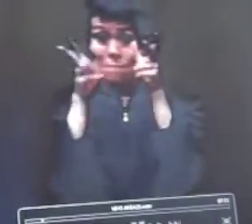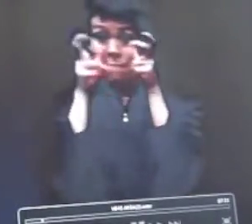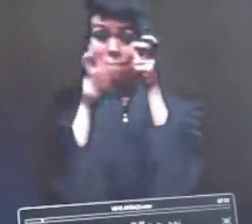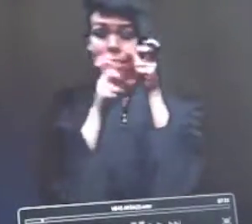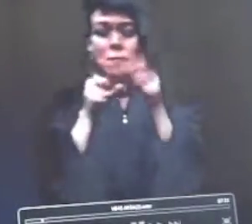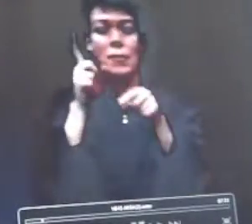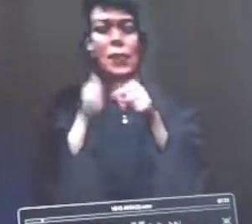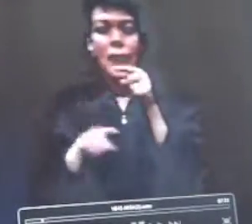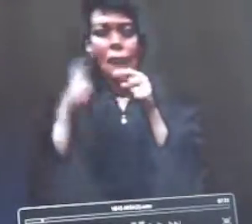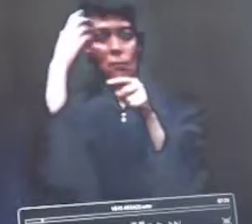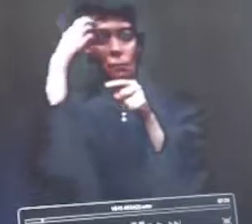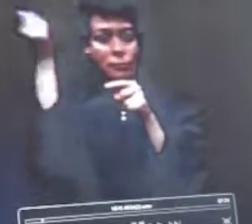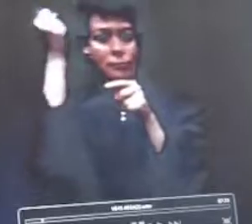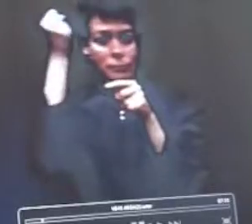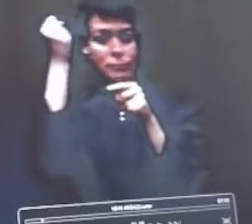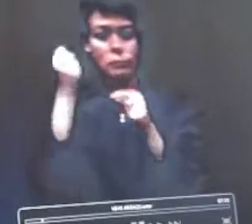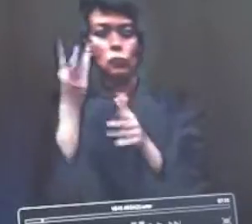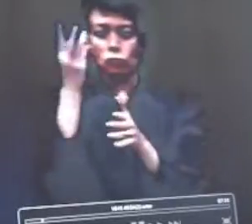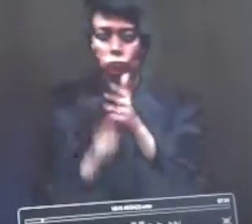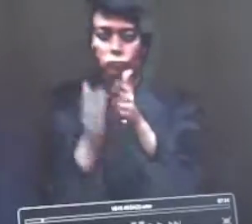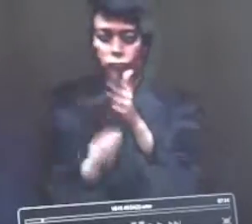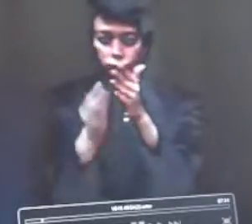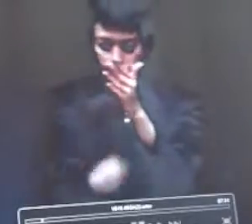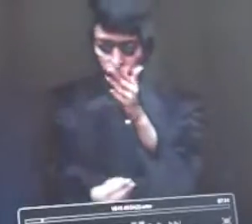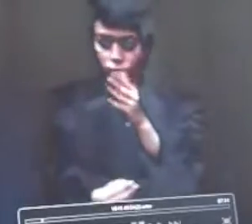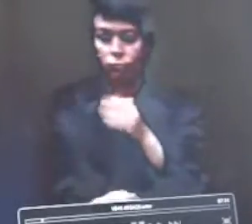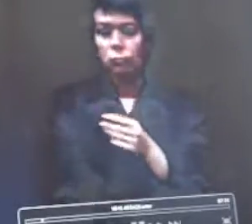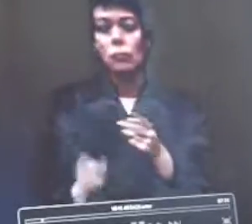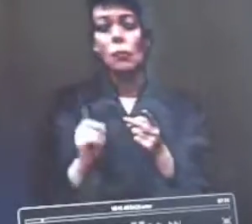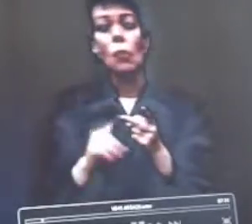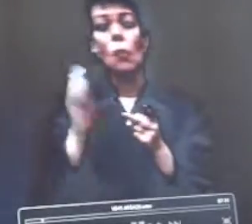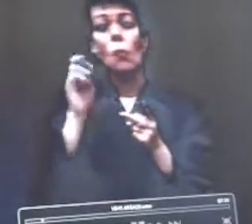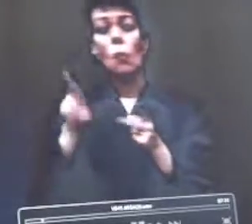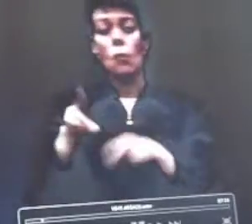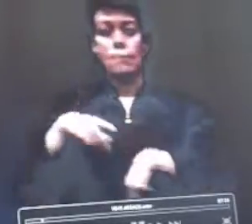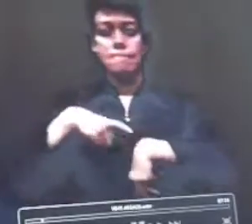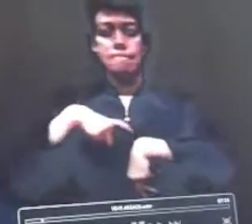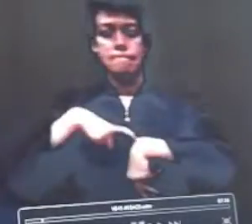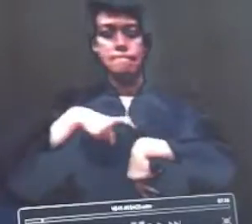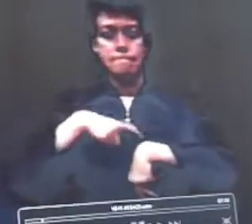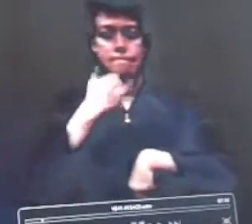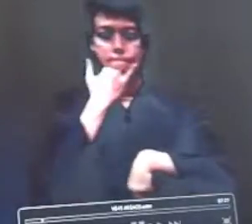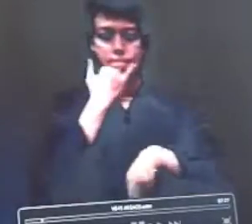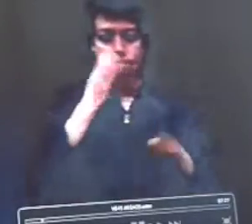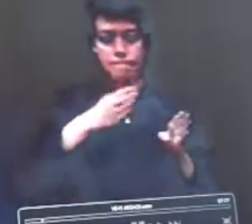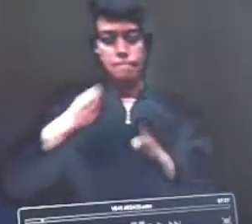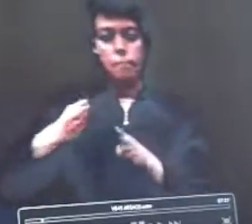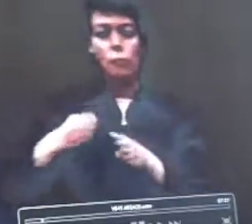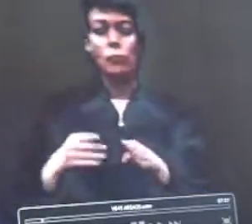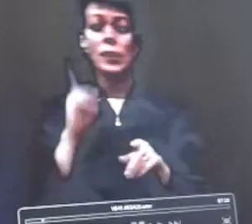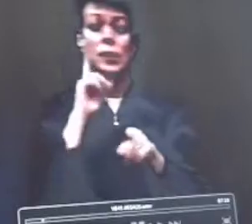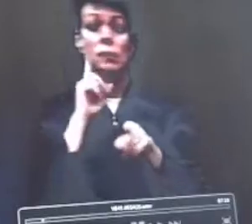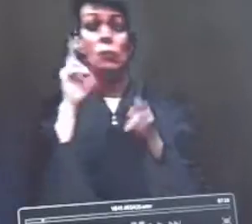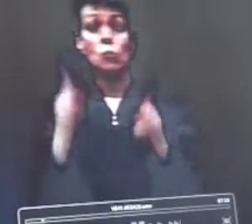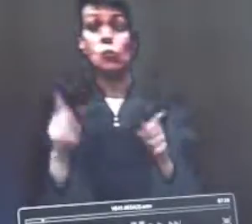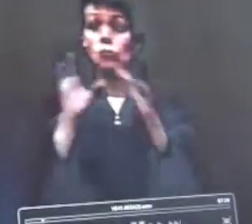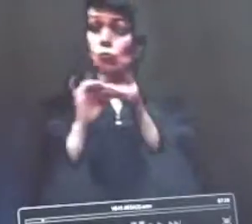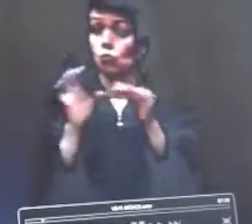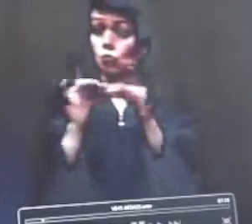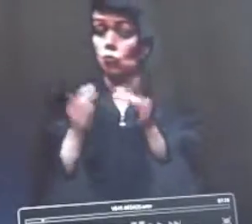it's difficult to retain all the information while speaking, so a lot of things are omitted. Or with incorrect timing.